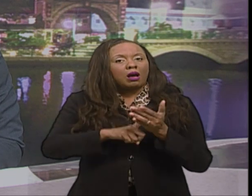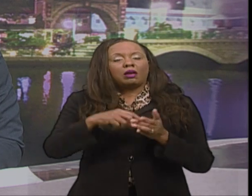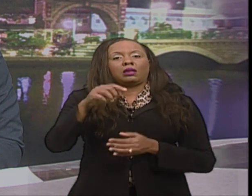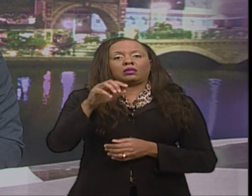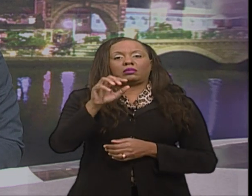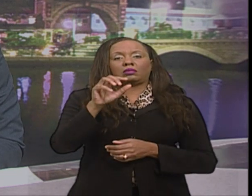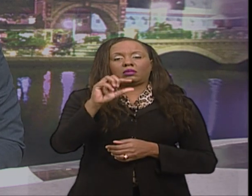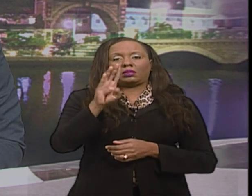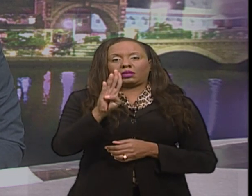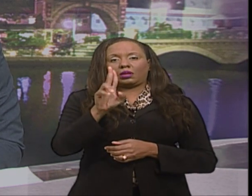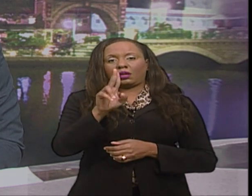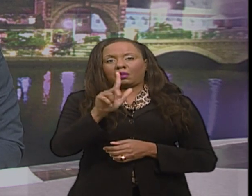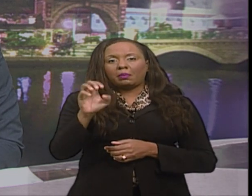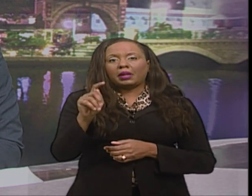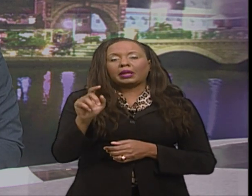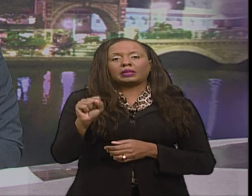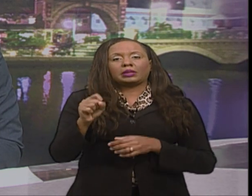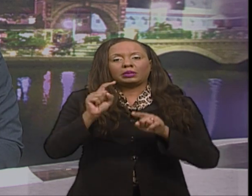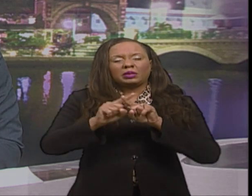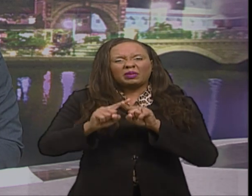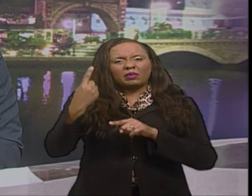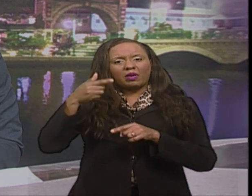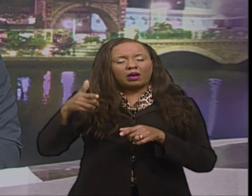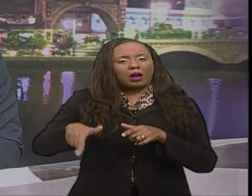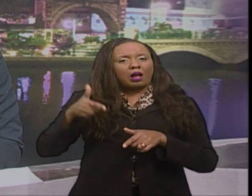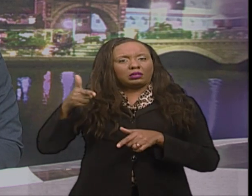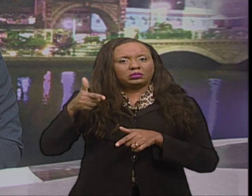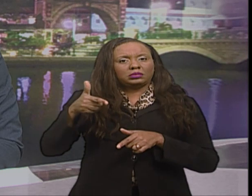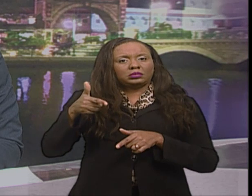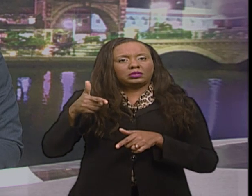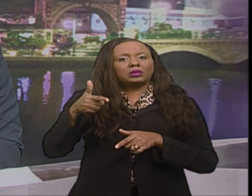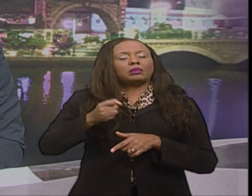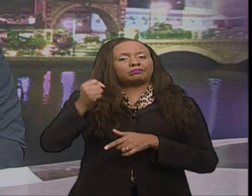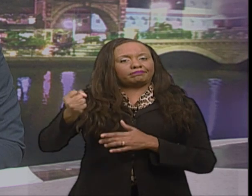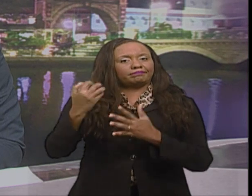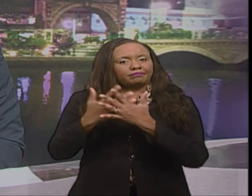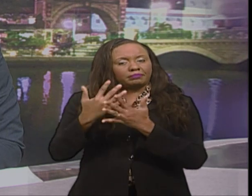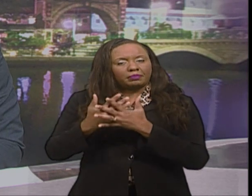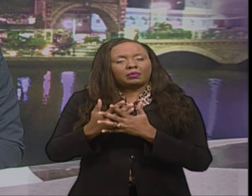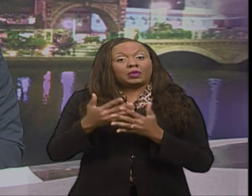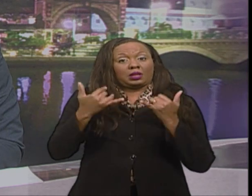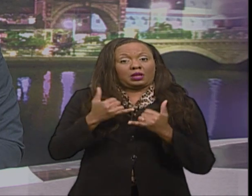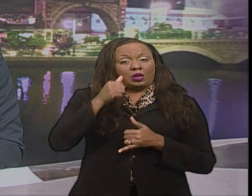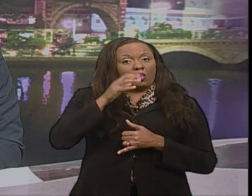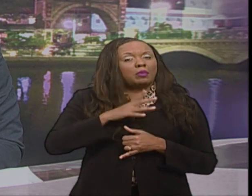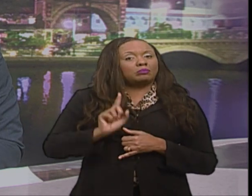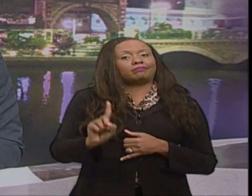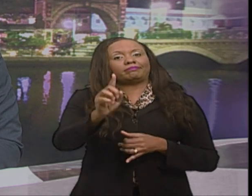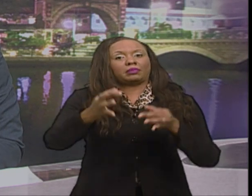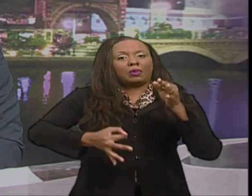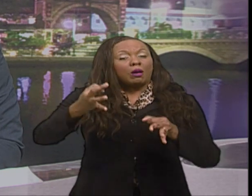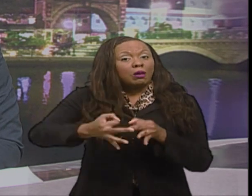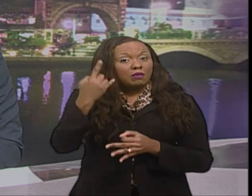Hazel Donna Greenidge, 47 years, of Block 11B, Bottoms Close, the Pine, St. Michael, appeared in court to answer to the